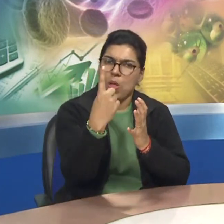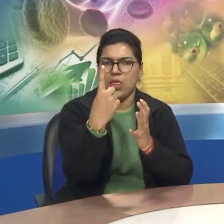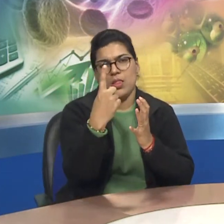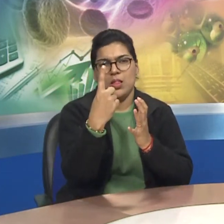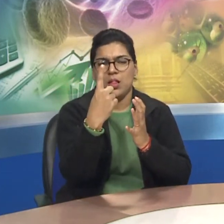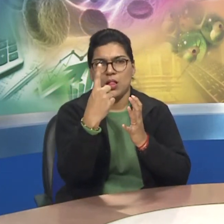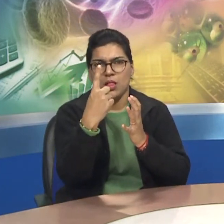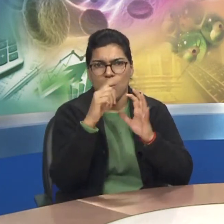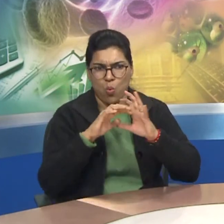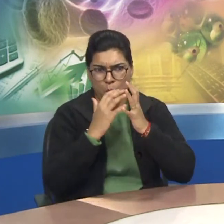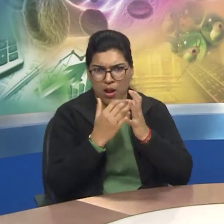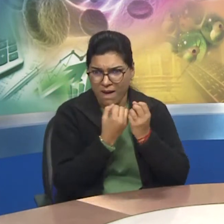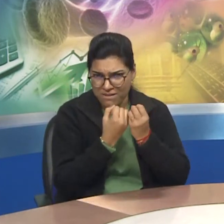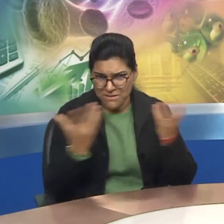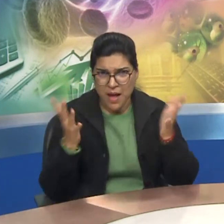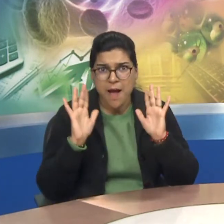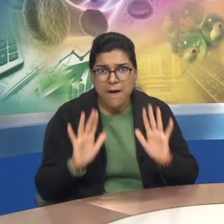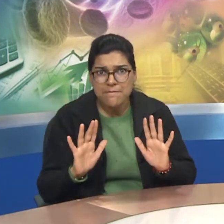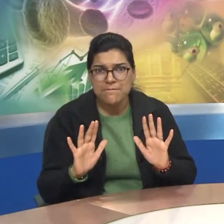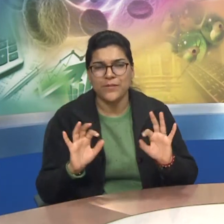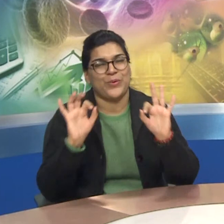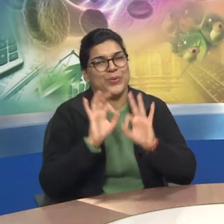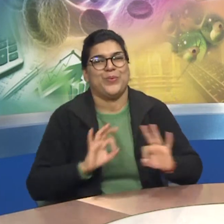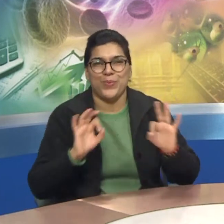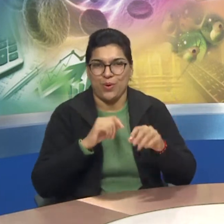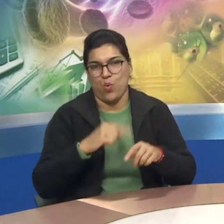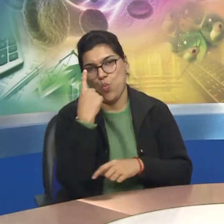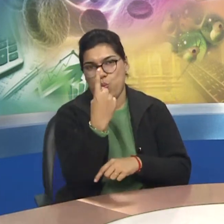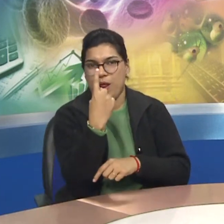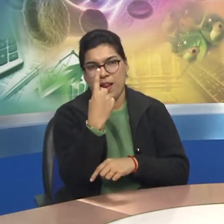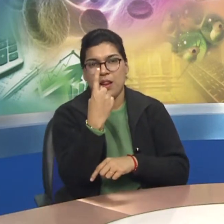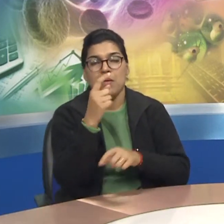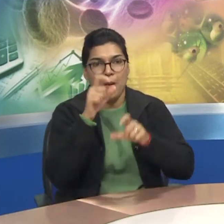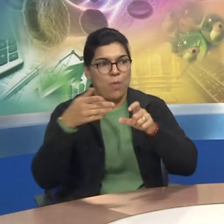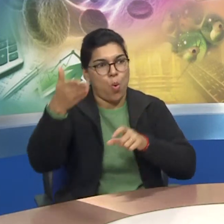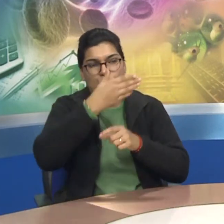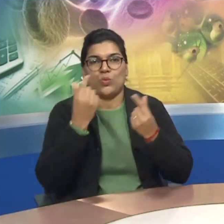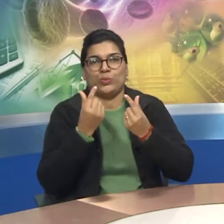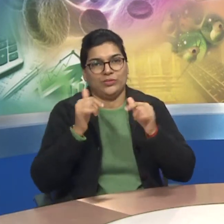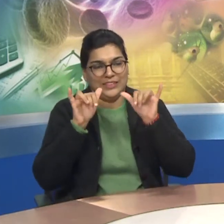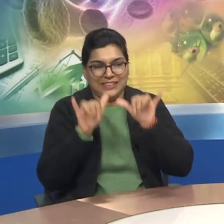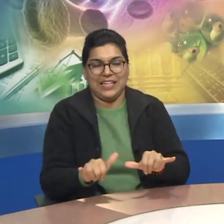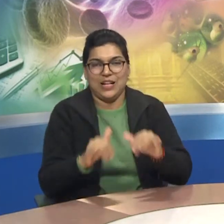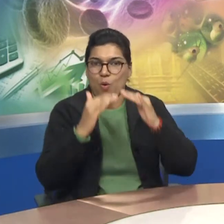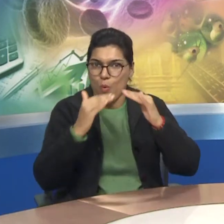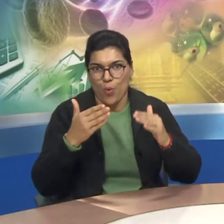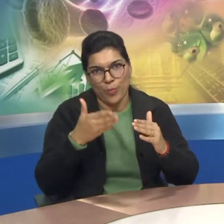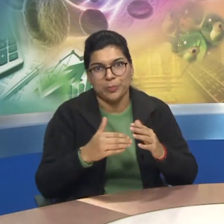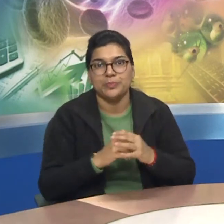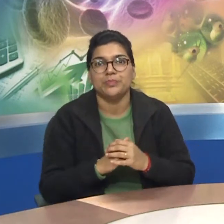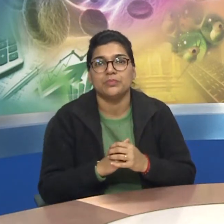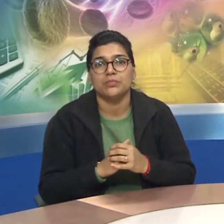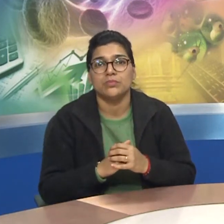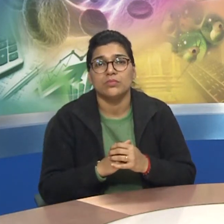as we all know that we have only one earth, so we must do our bit to protect